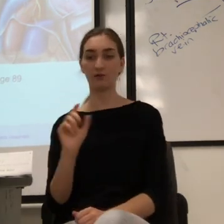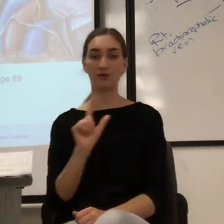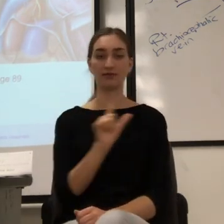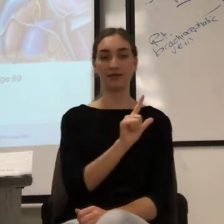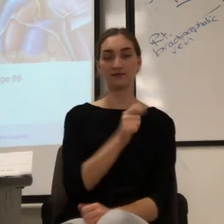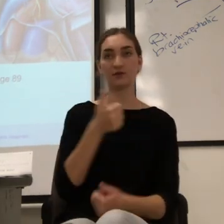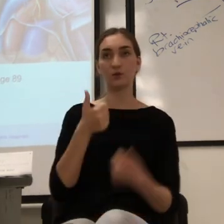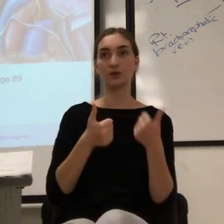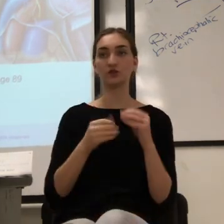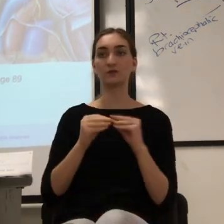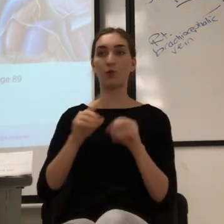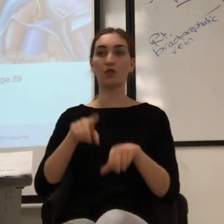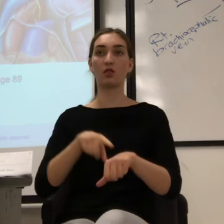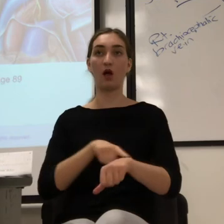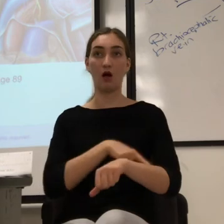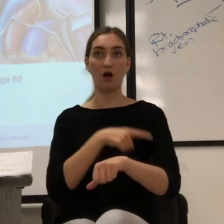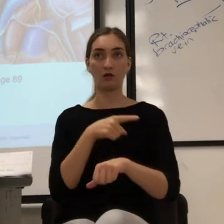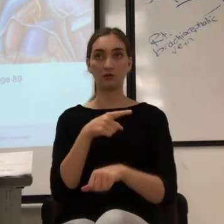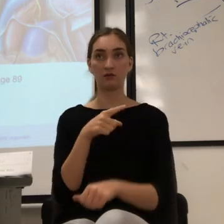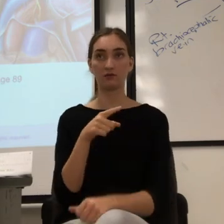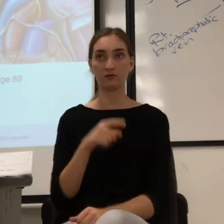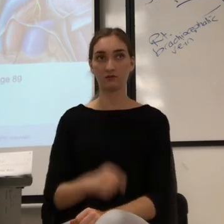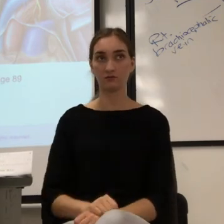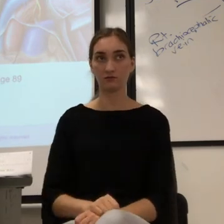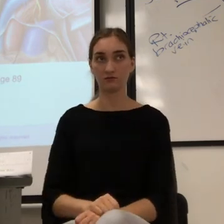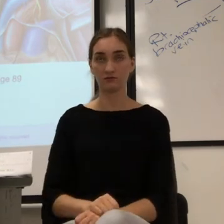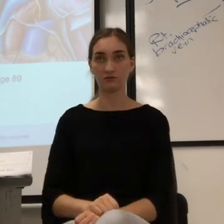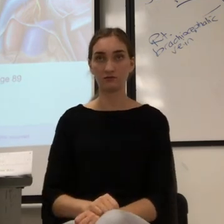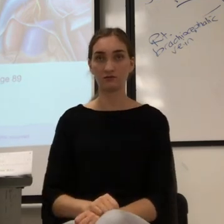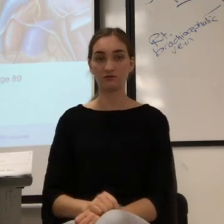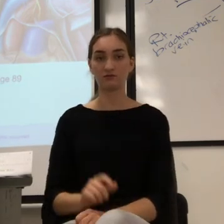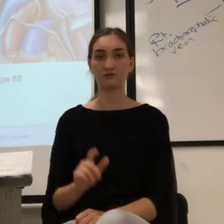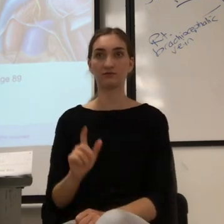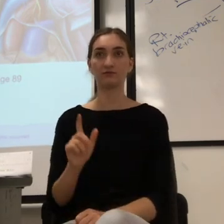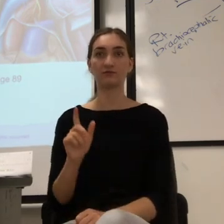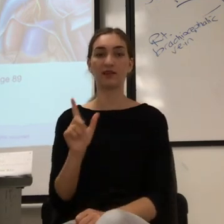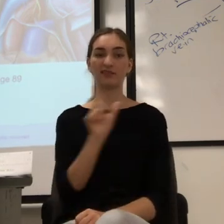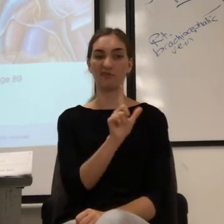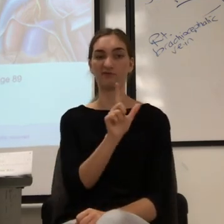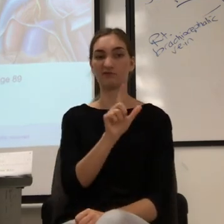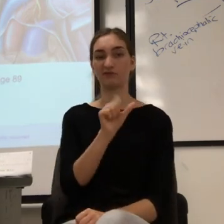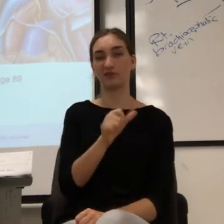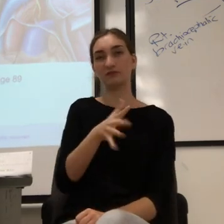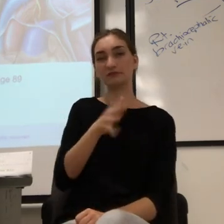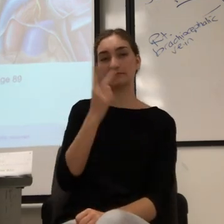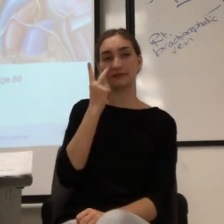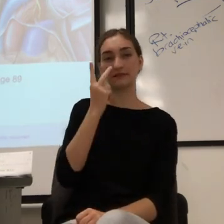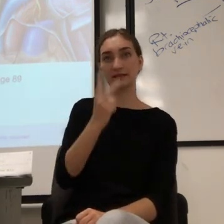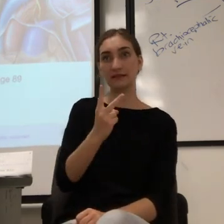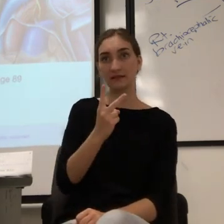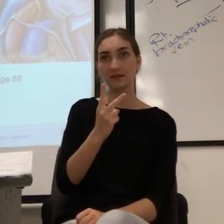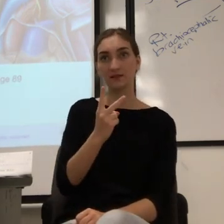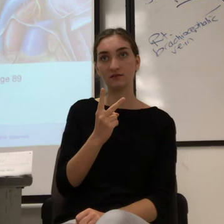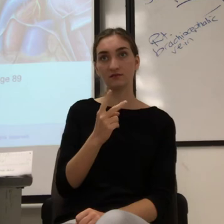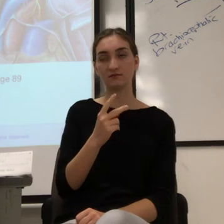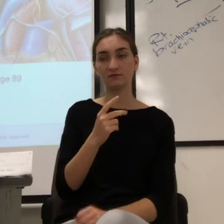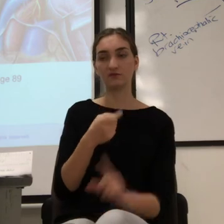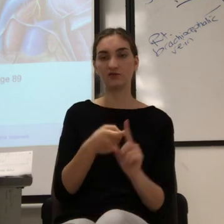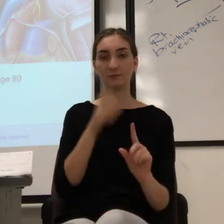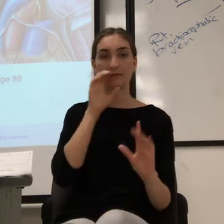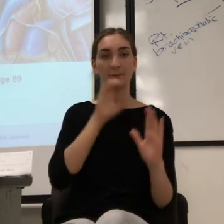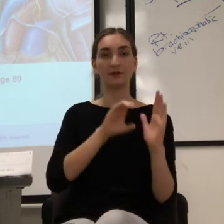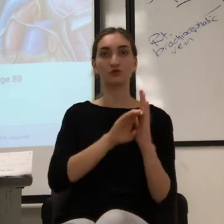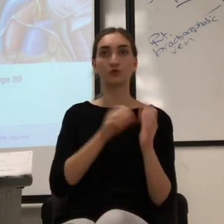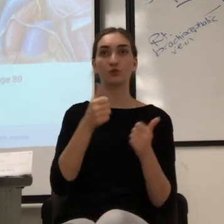is longer in length? The one on the left is. You can kind of see it as it's pictured, because